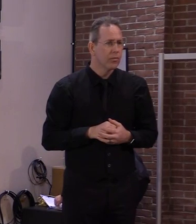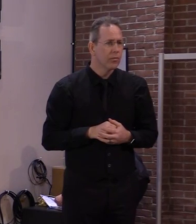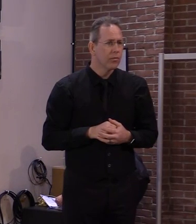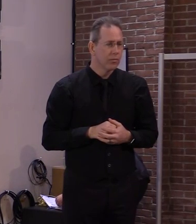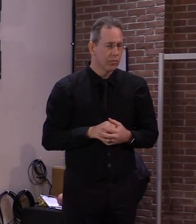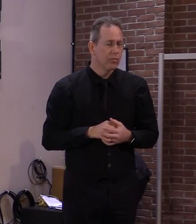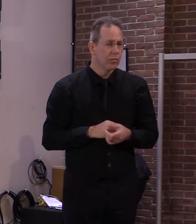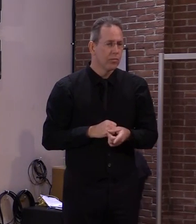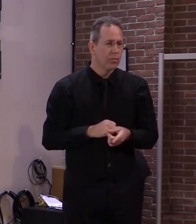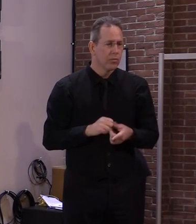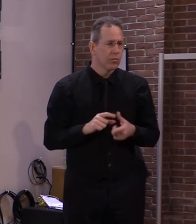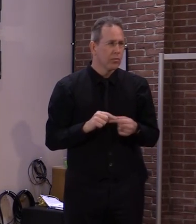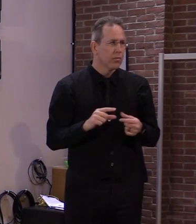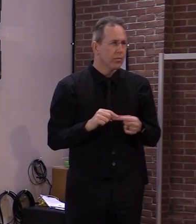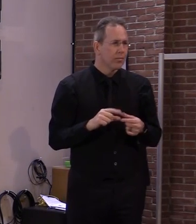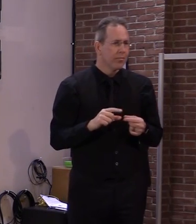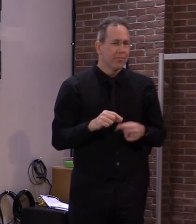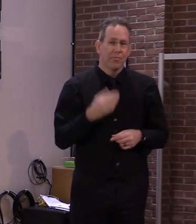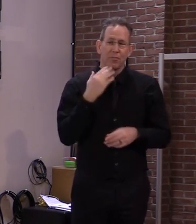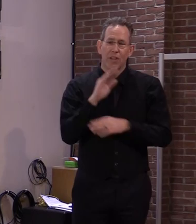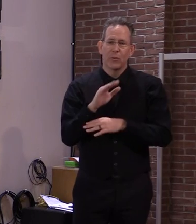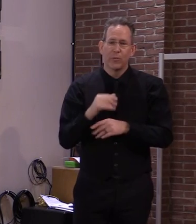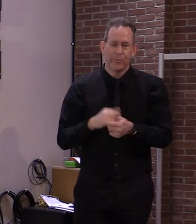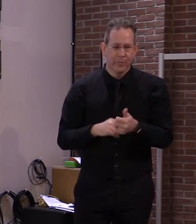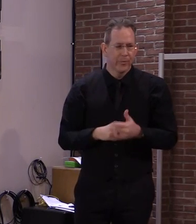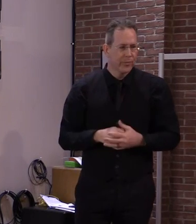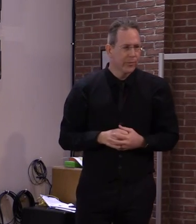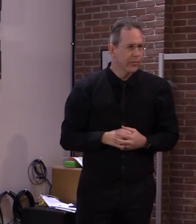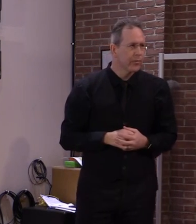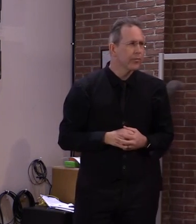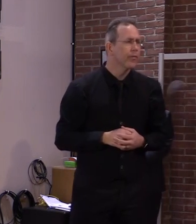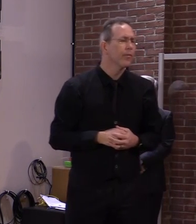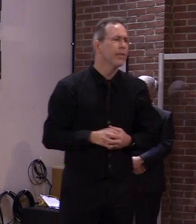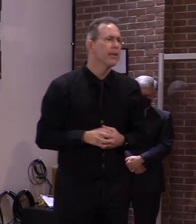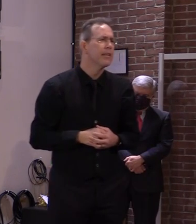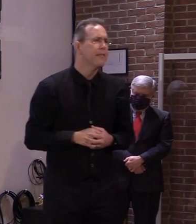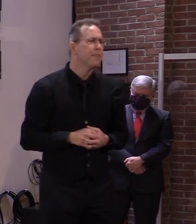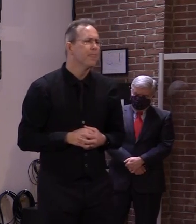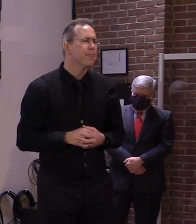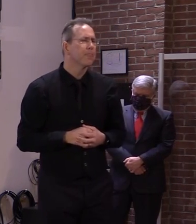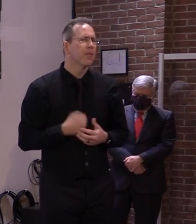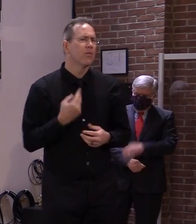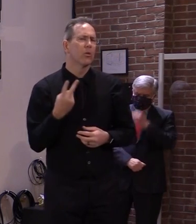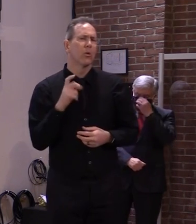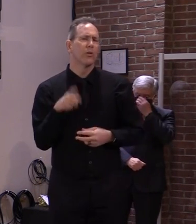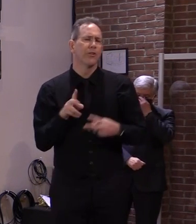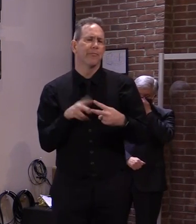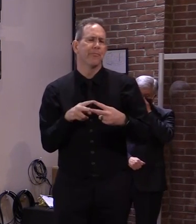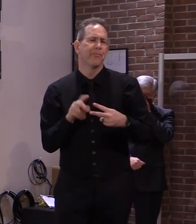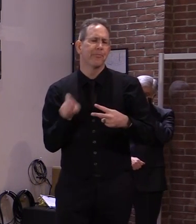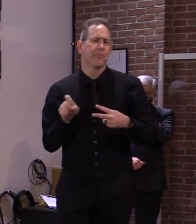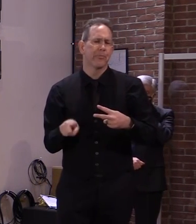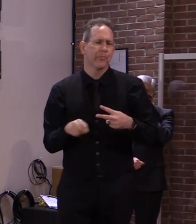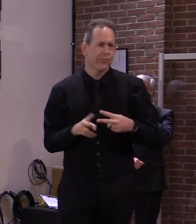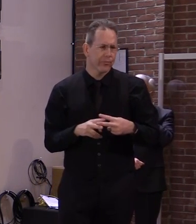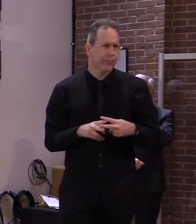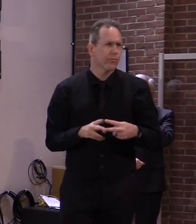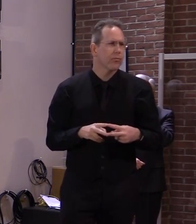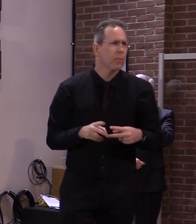Just barely afternoon, but good afternoon. I have two questions. I believe they would both be for Governor